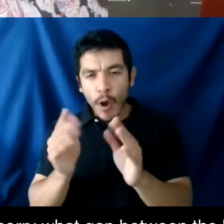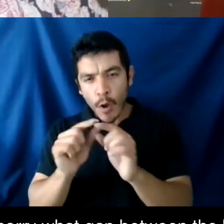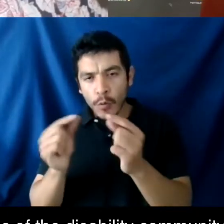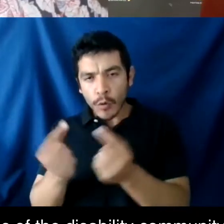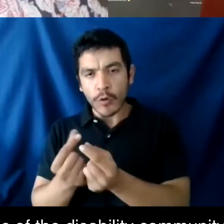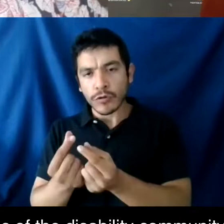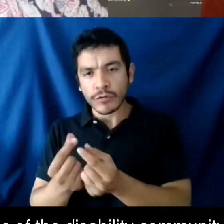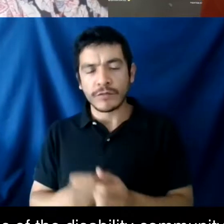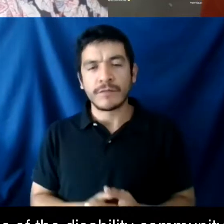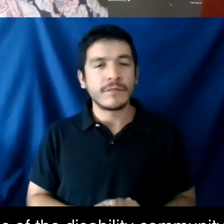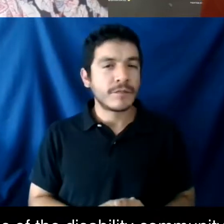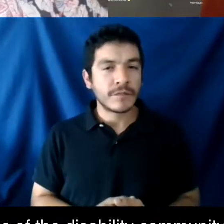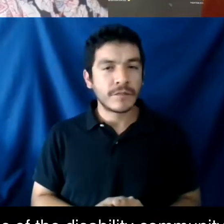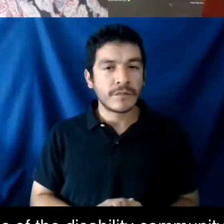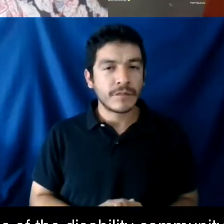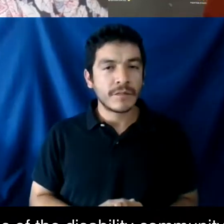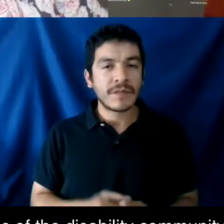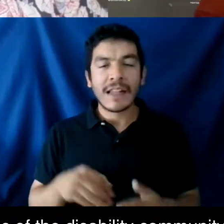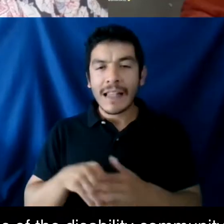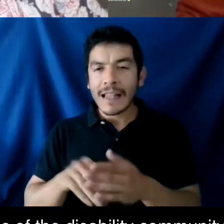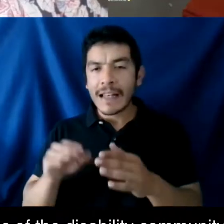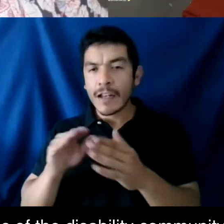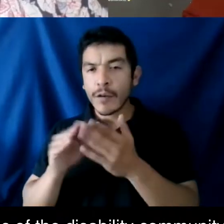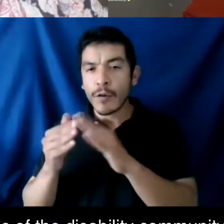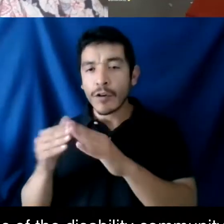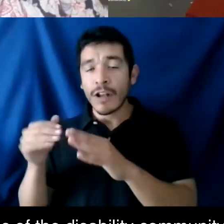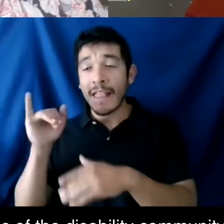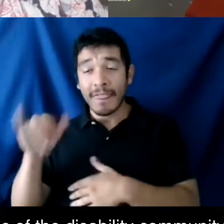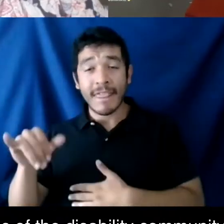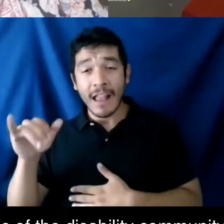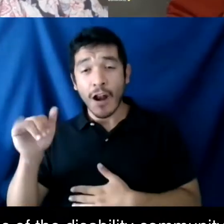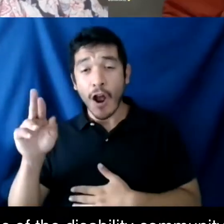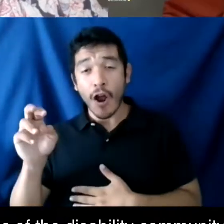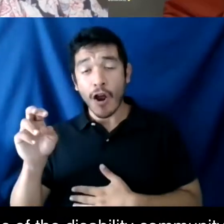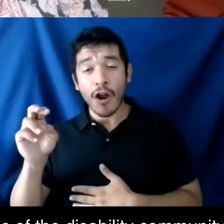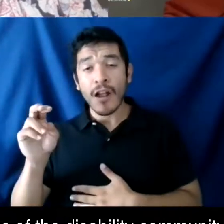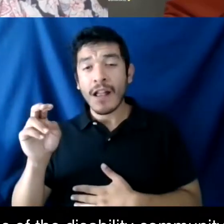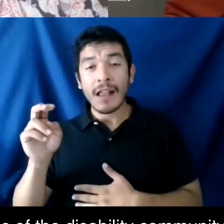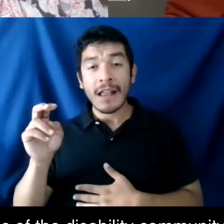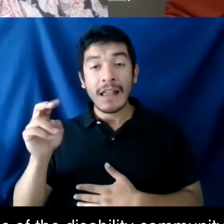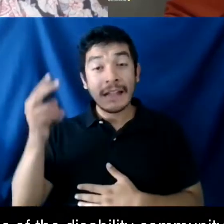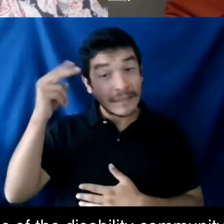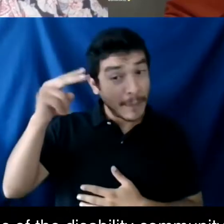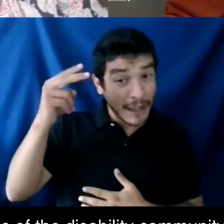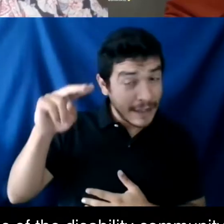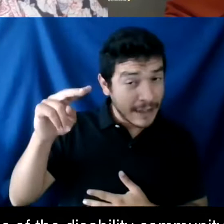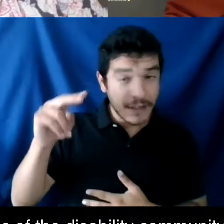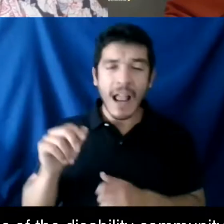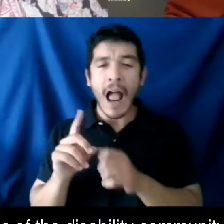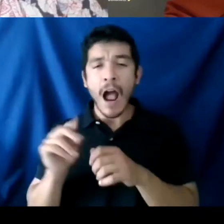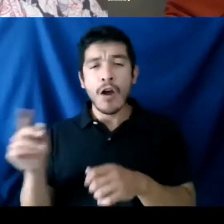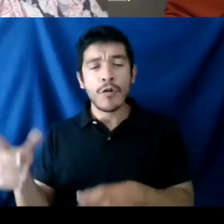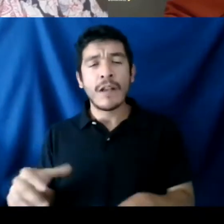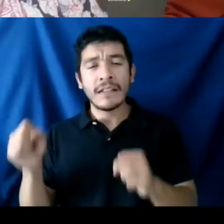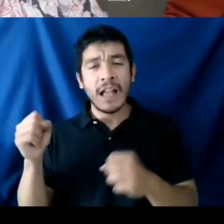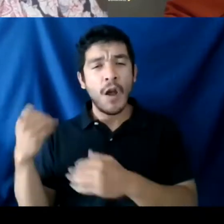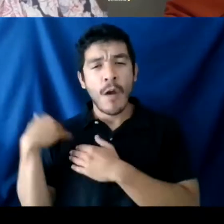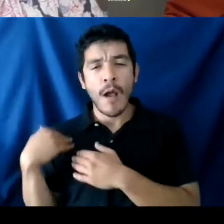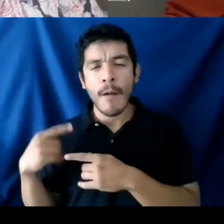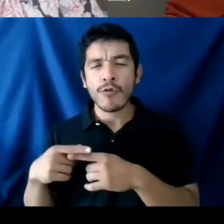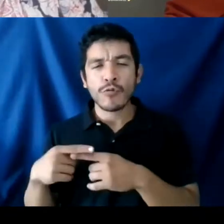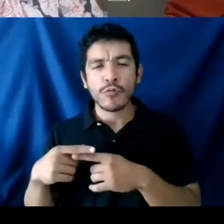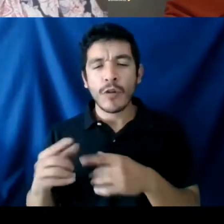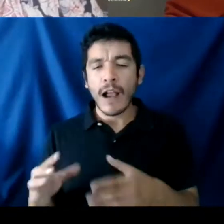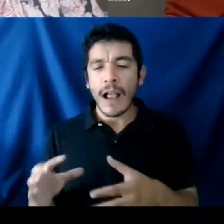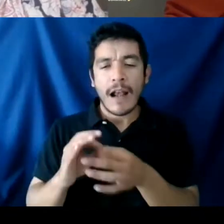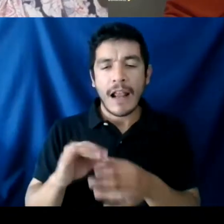specific subsections of the disability community Hispanic? How do we take responsibility to fill that gap?